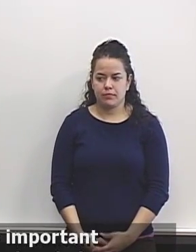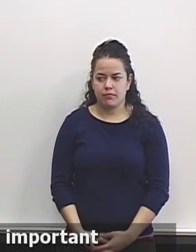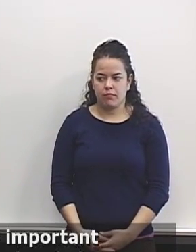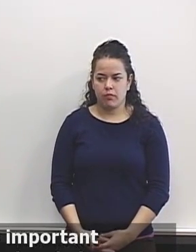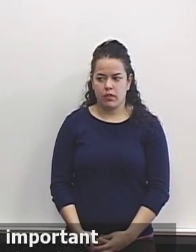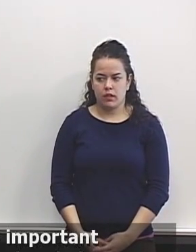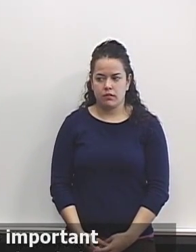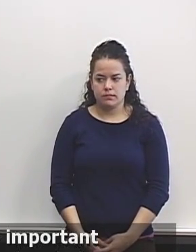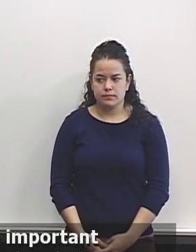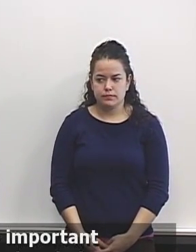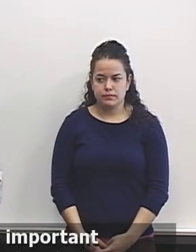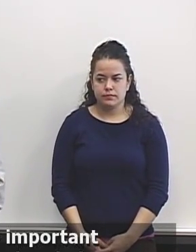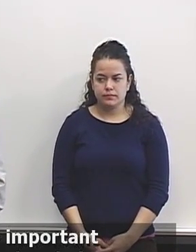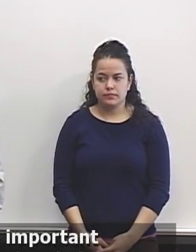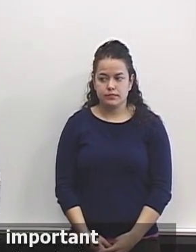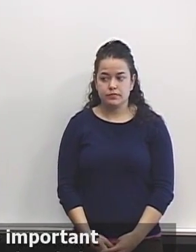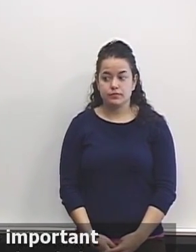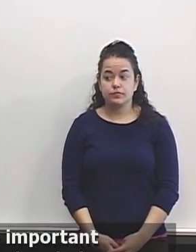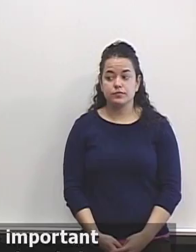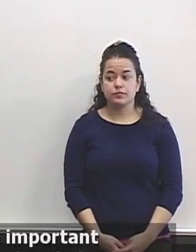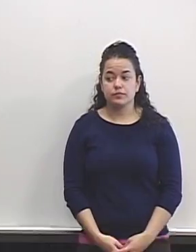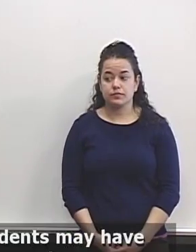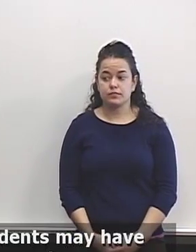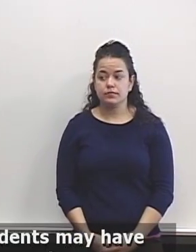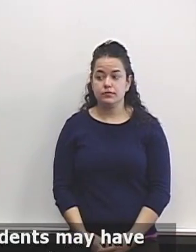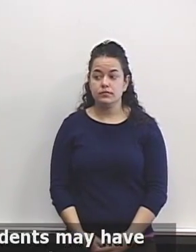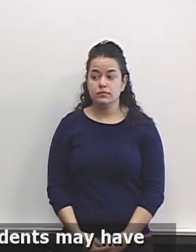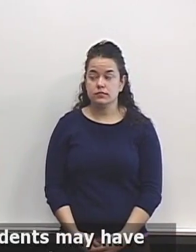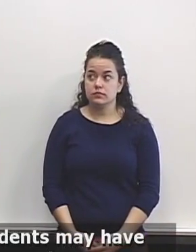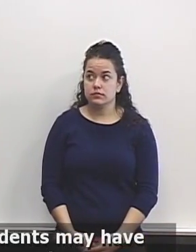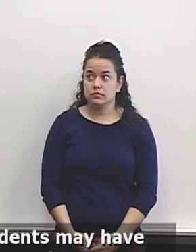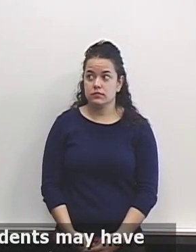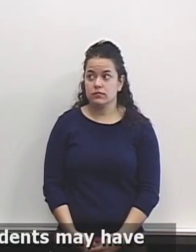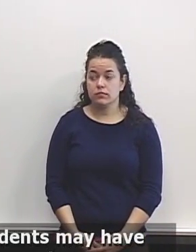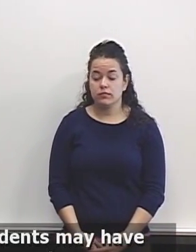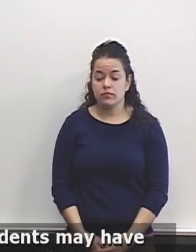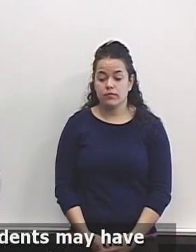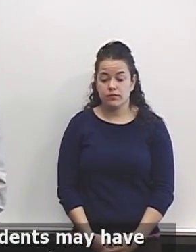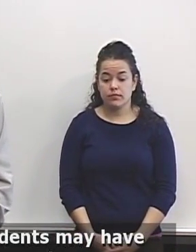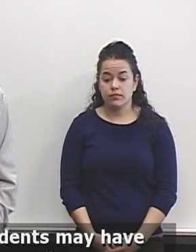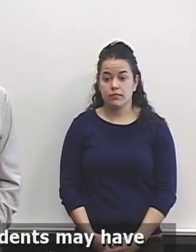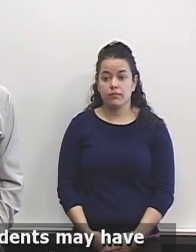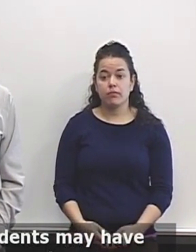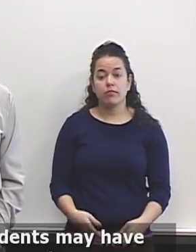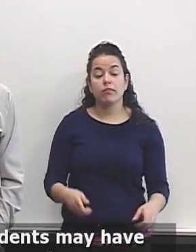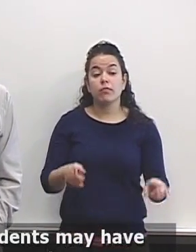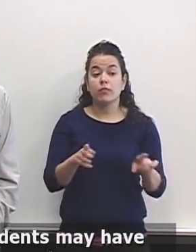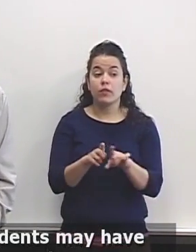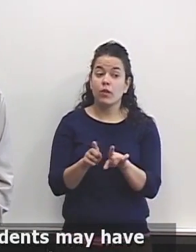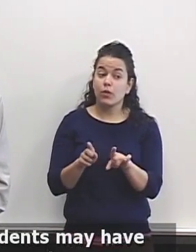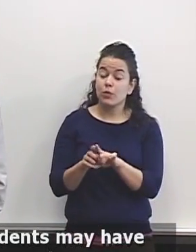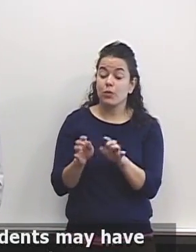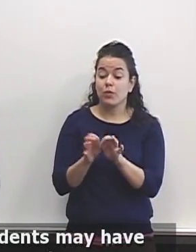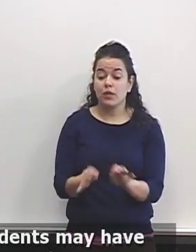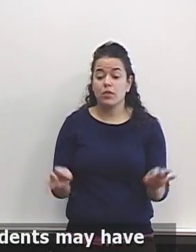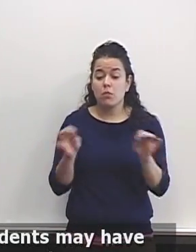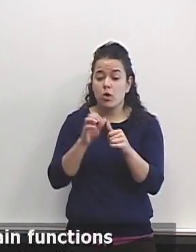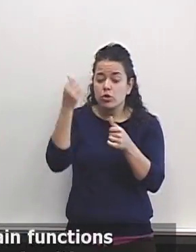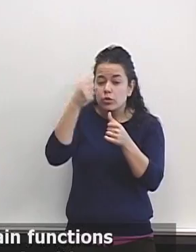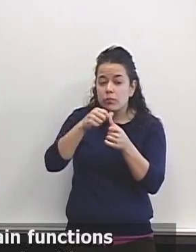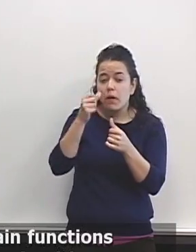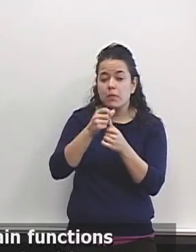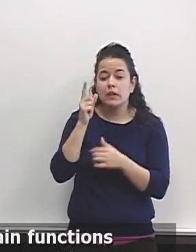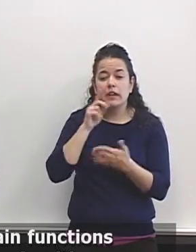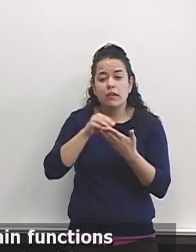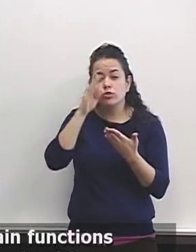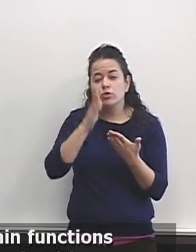It's also important to keep in mind that deaf students may have limited experience with